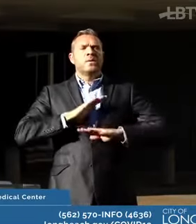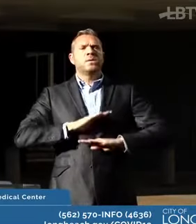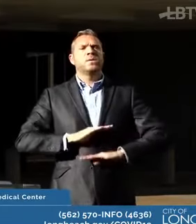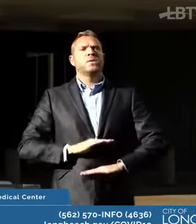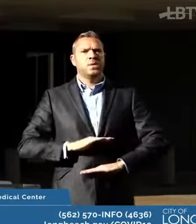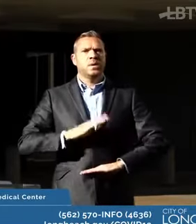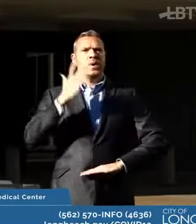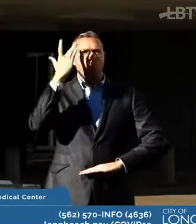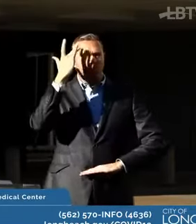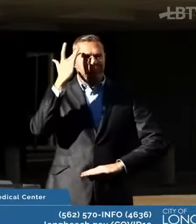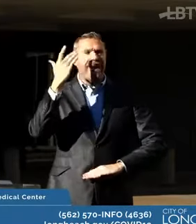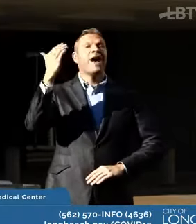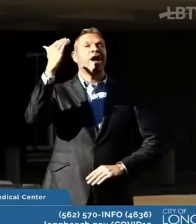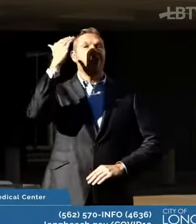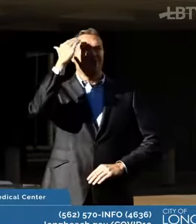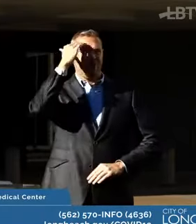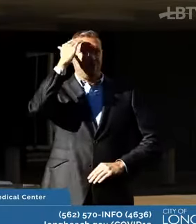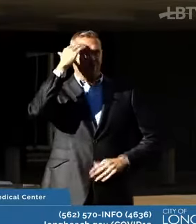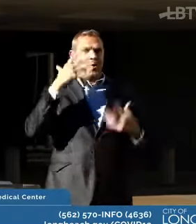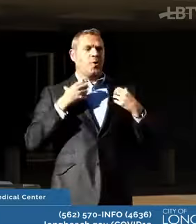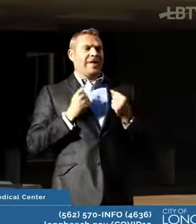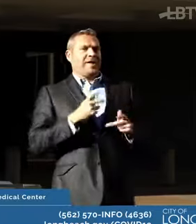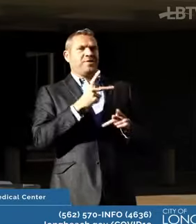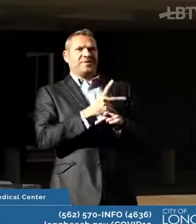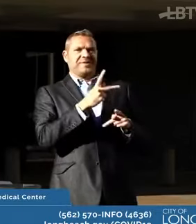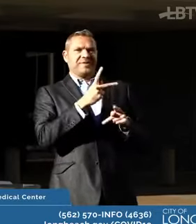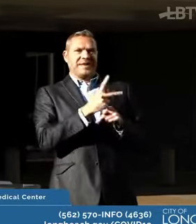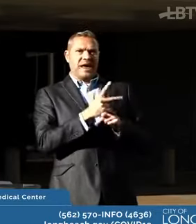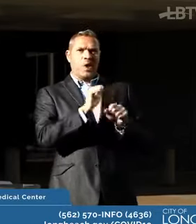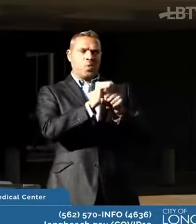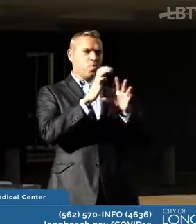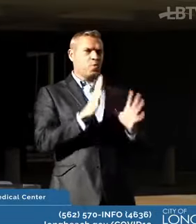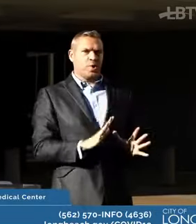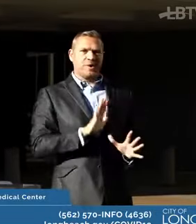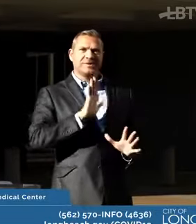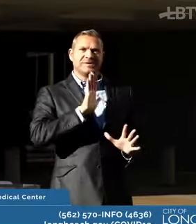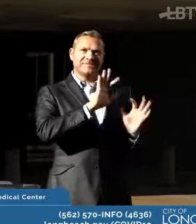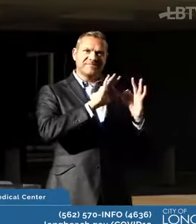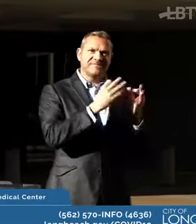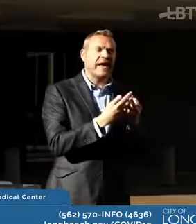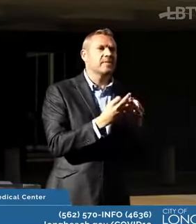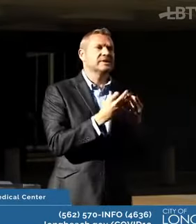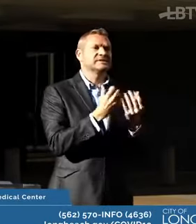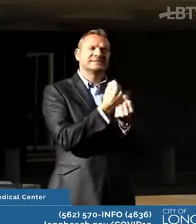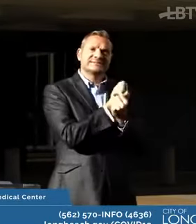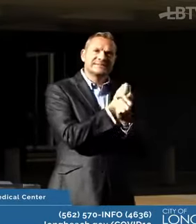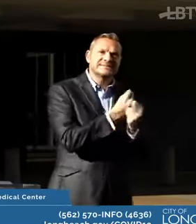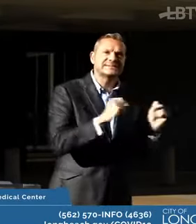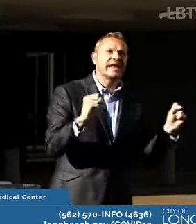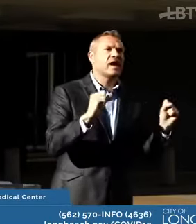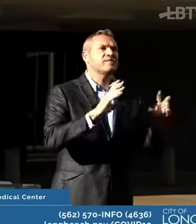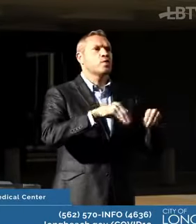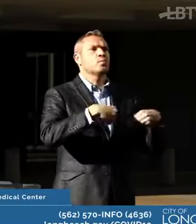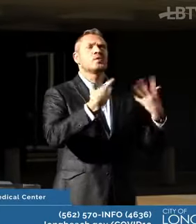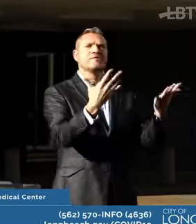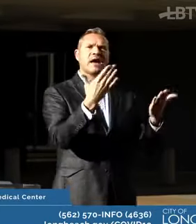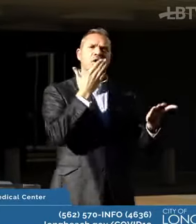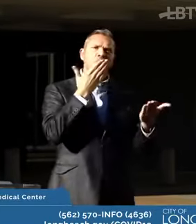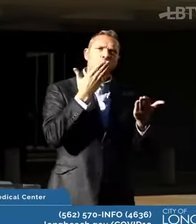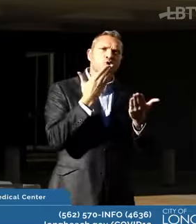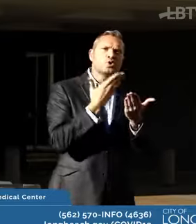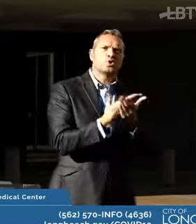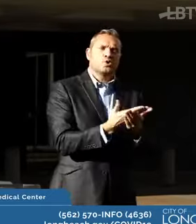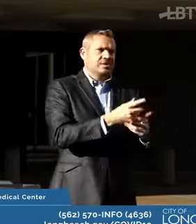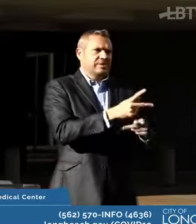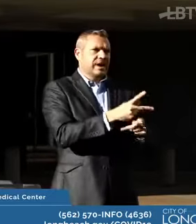ones work every day, come to work focused on providing safe, quality care to our patients, are